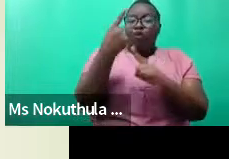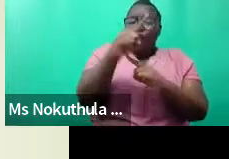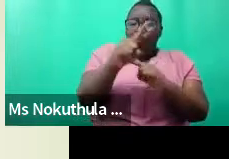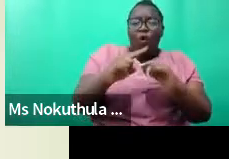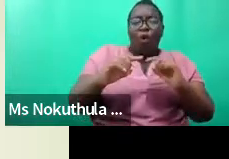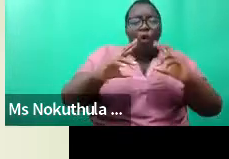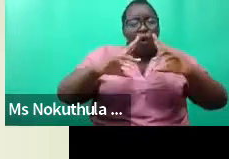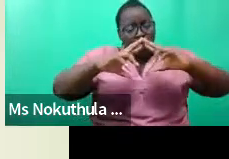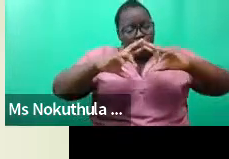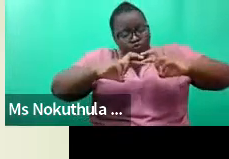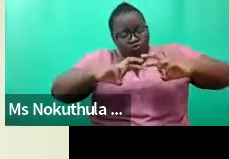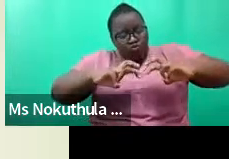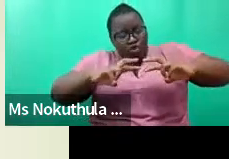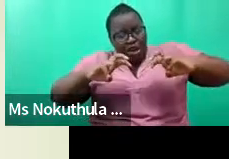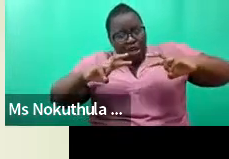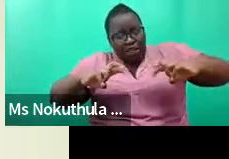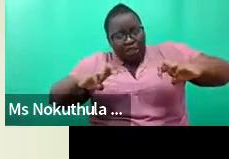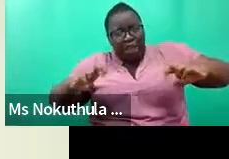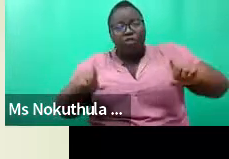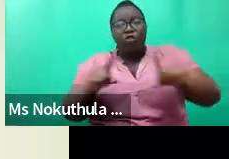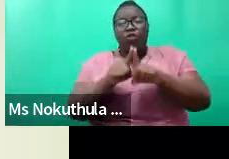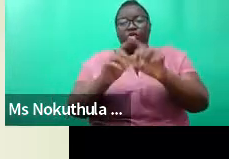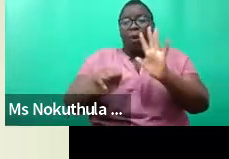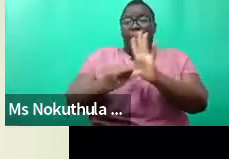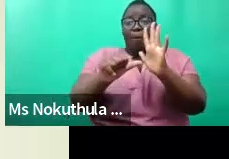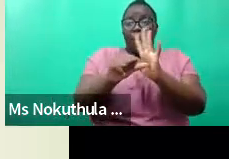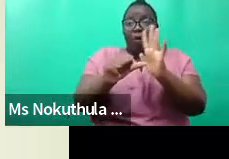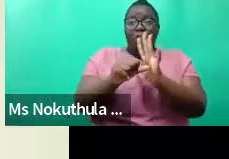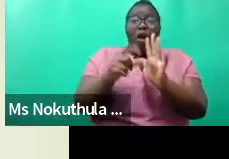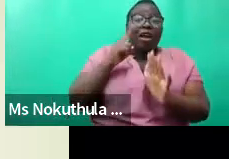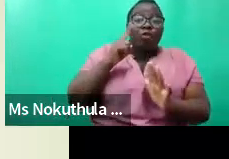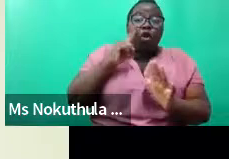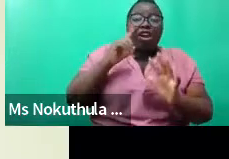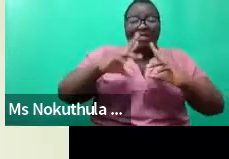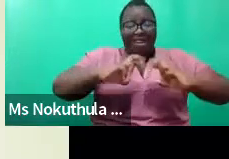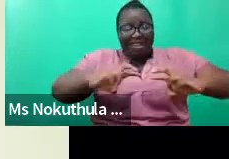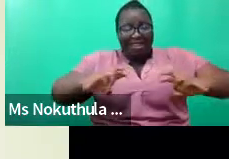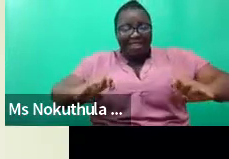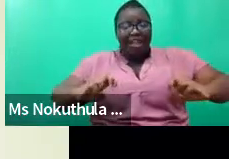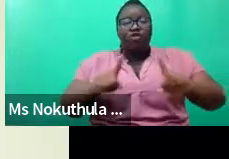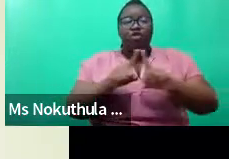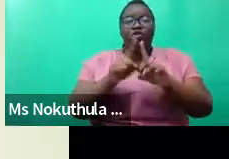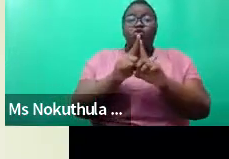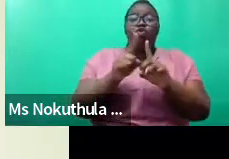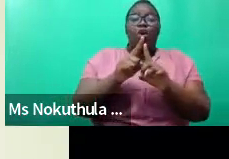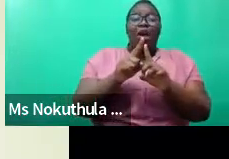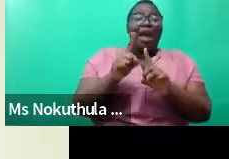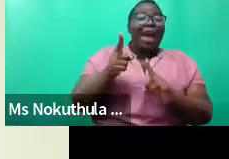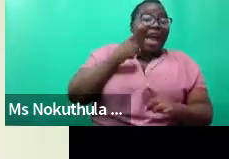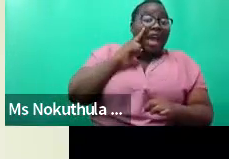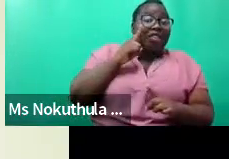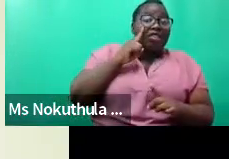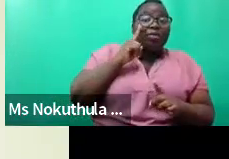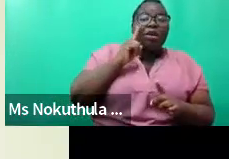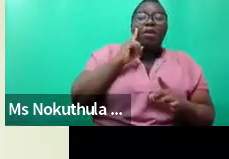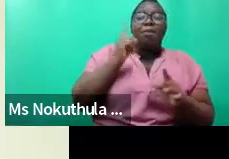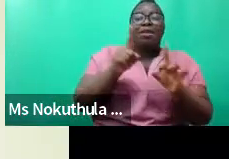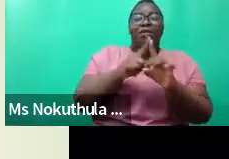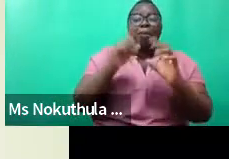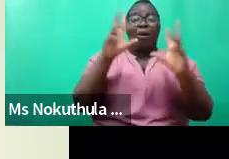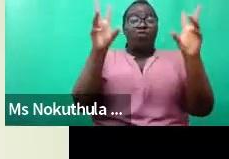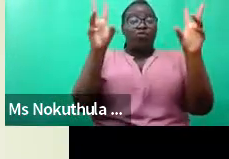important resource for experiments in as far as teacher training,